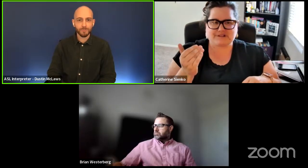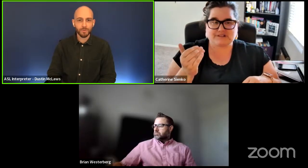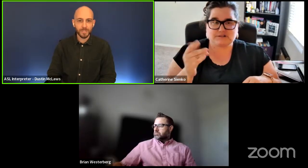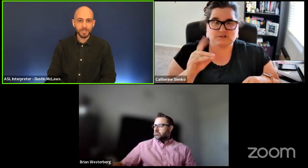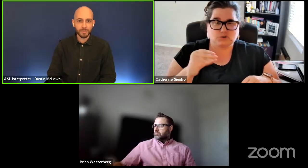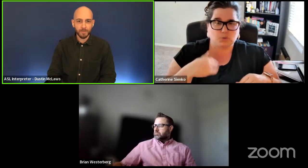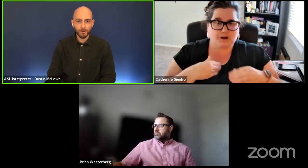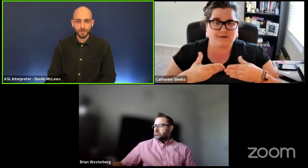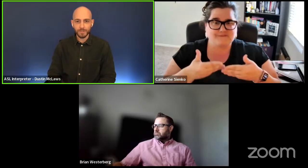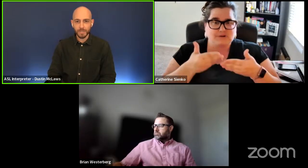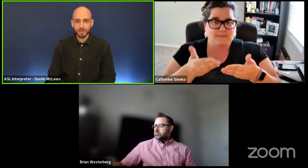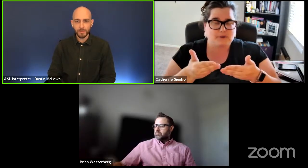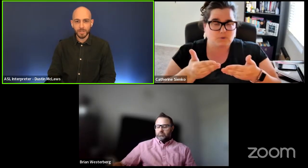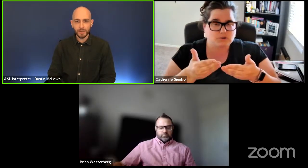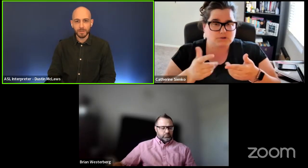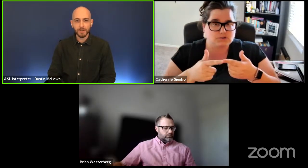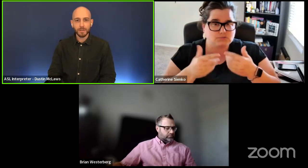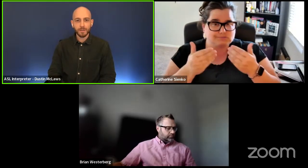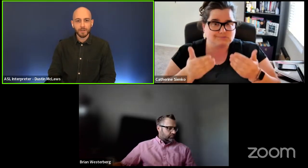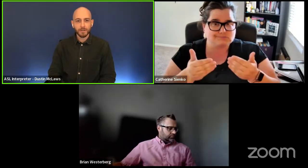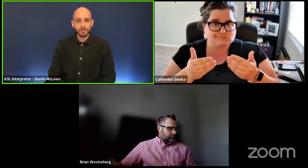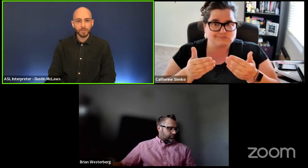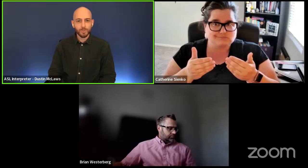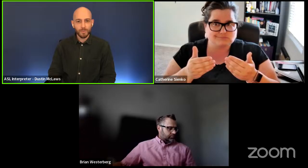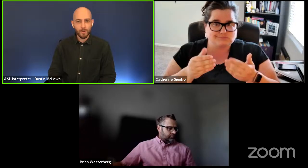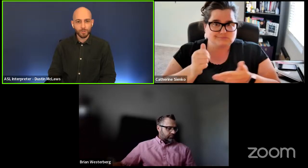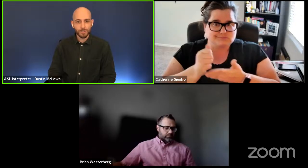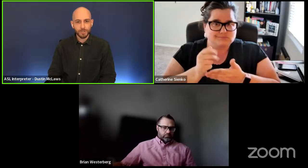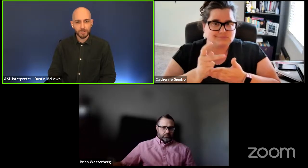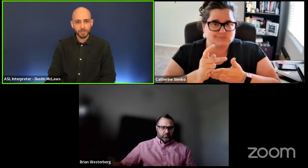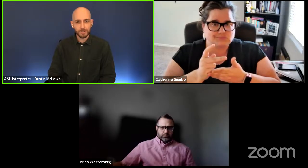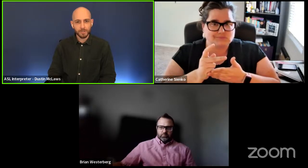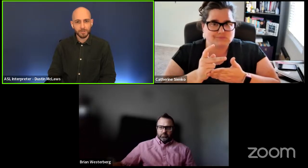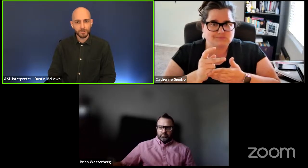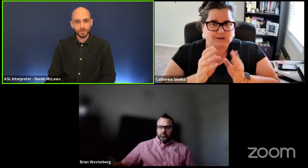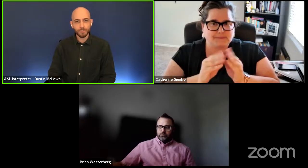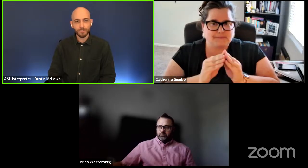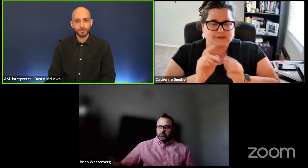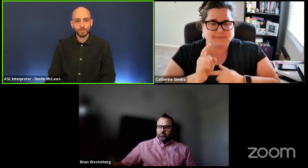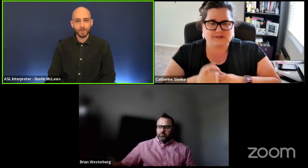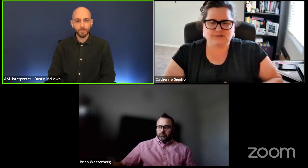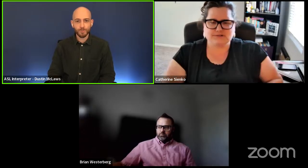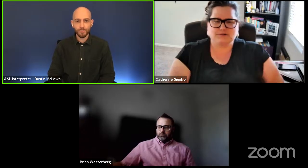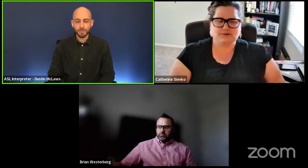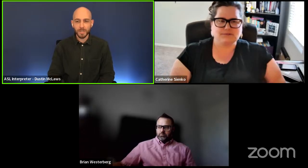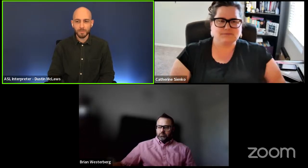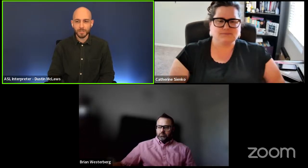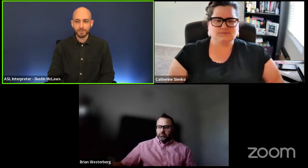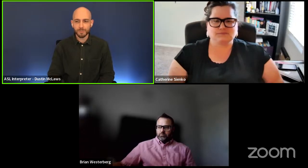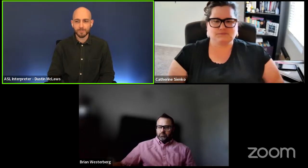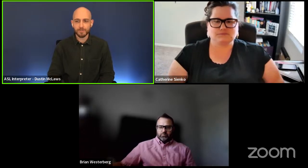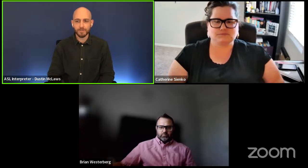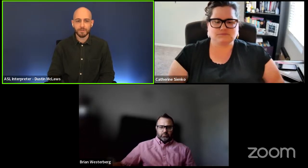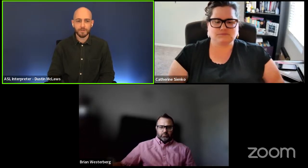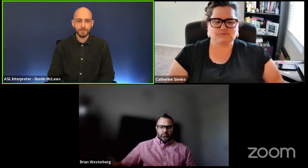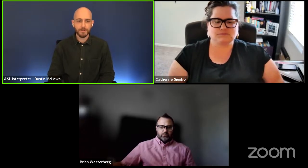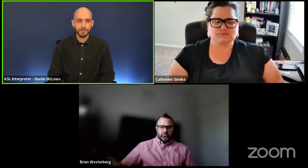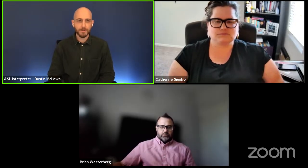meeting minutes from the September 15th meeting. Do we have a motion to approve those meeting